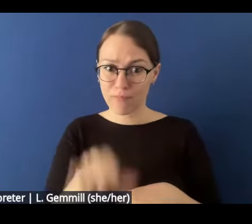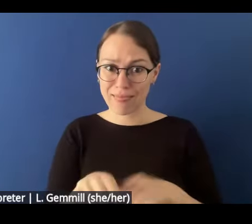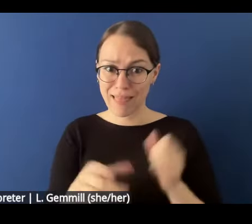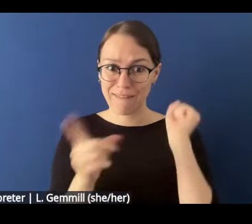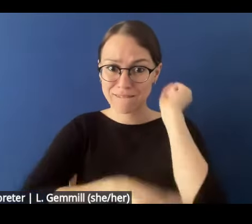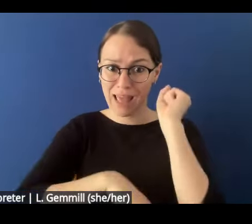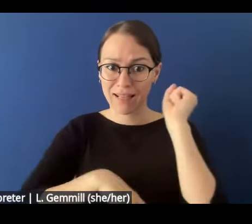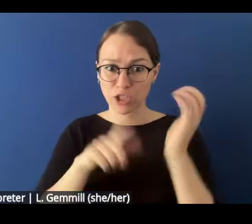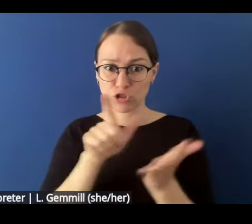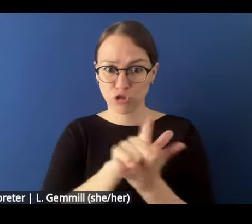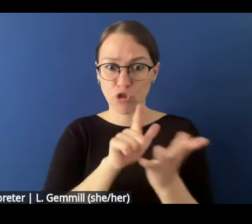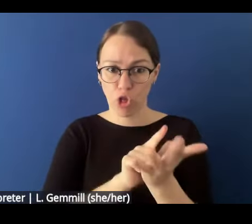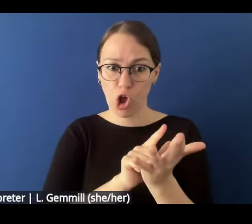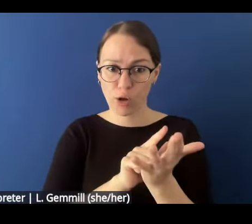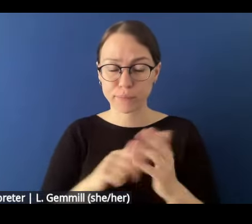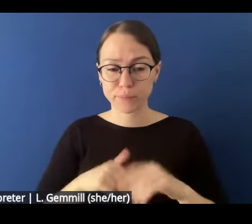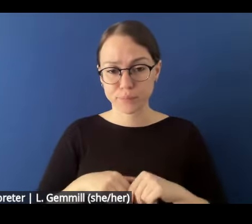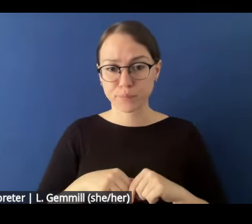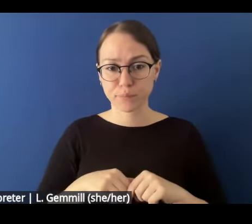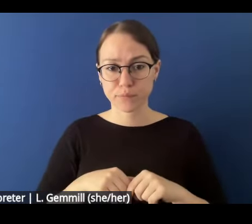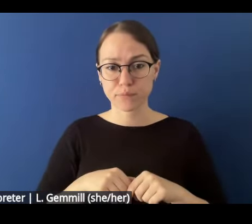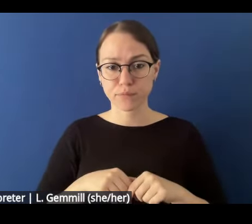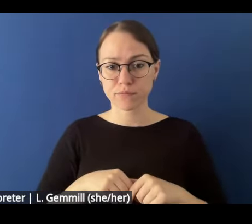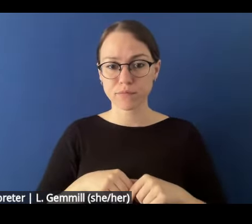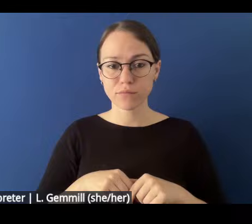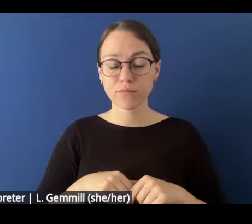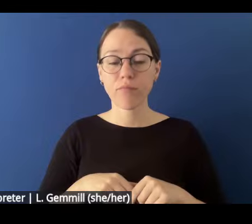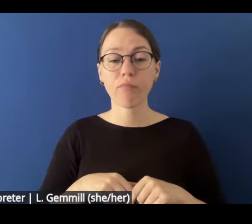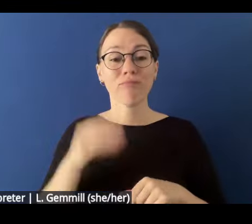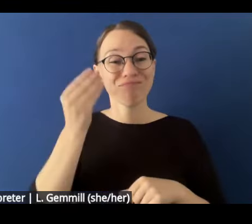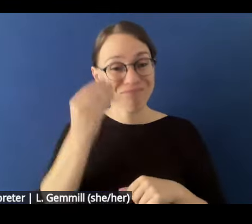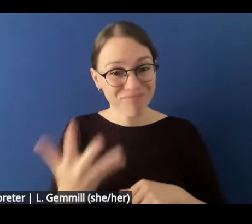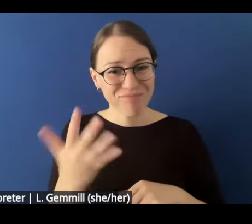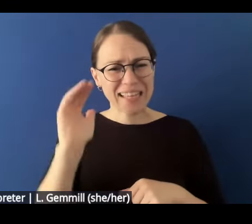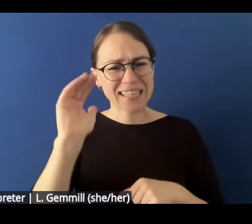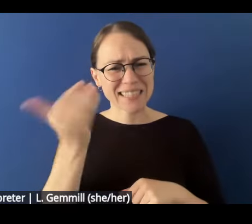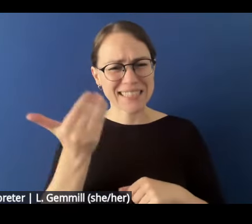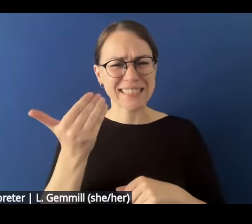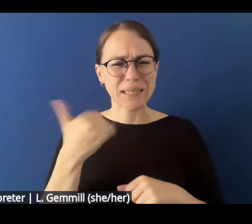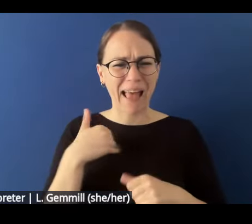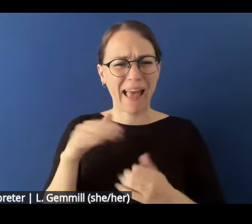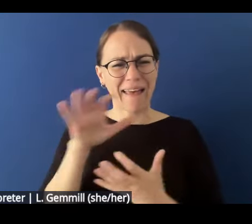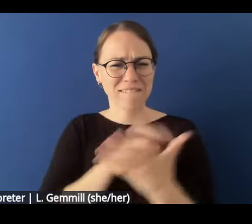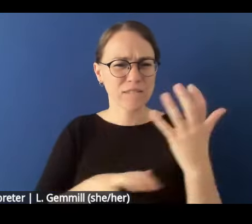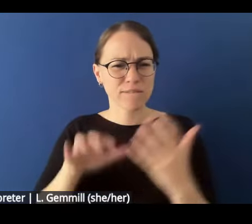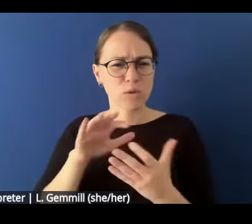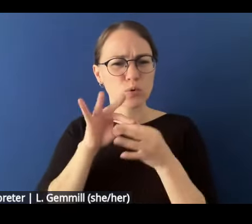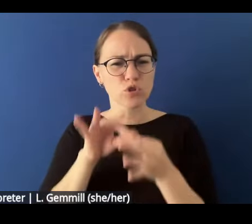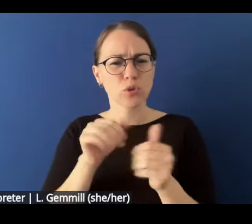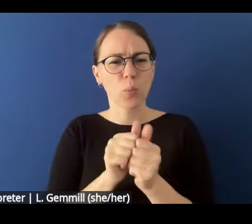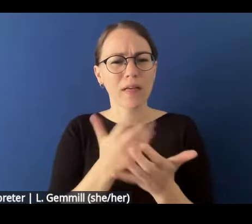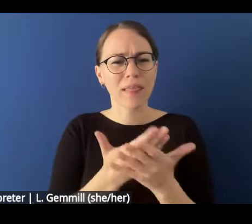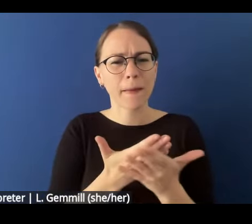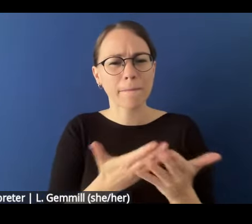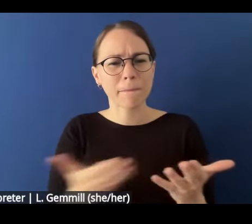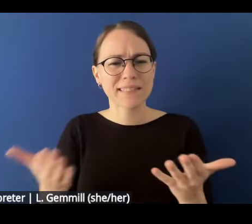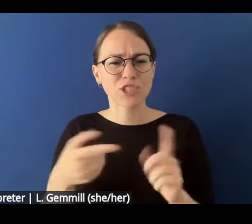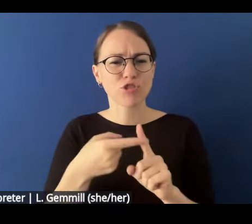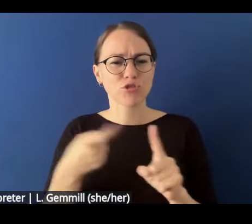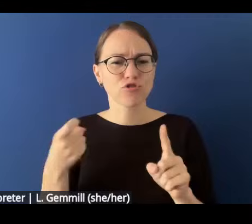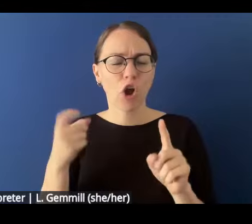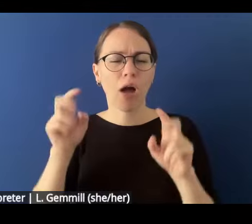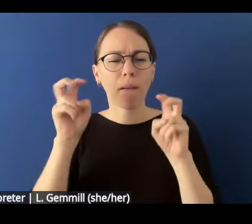Secondly, there seems to be some confusion about materials submitted by Invest in My Kids. We provided you a comprehensive